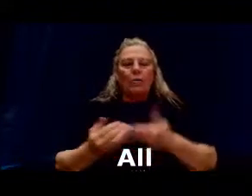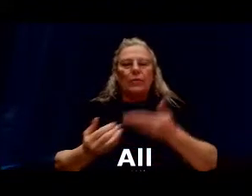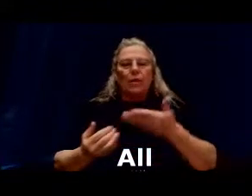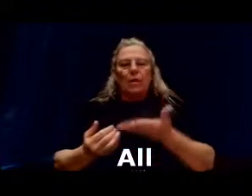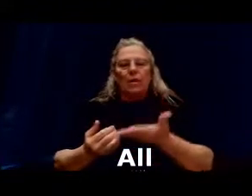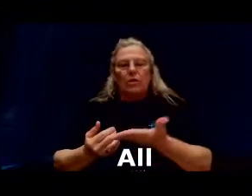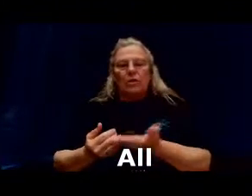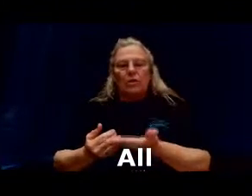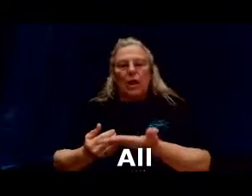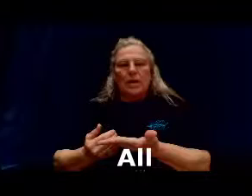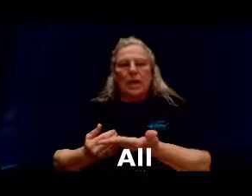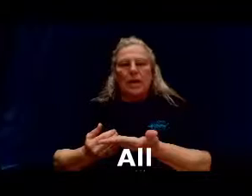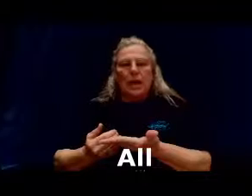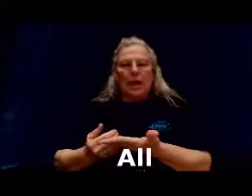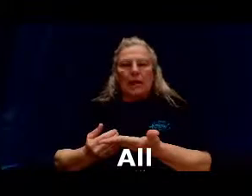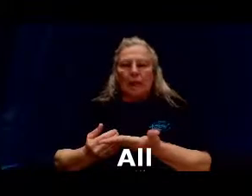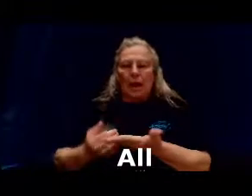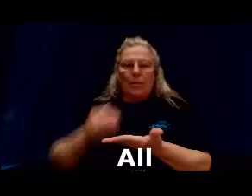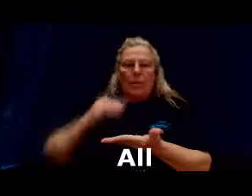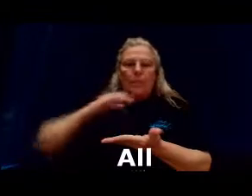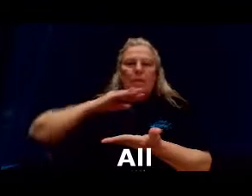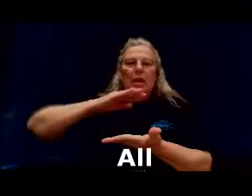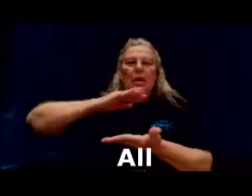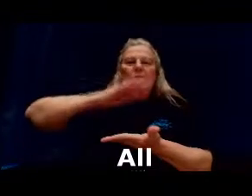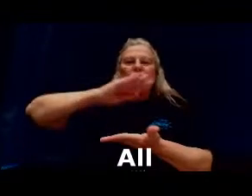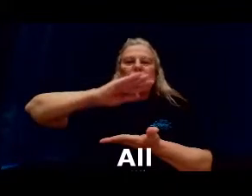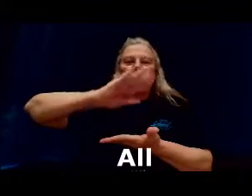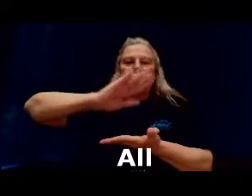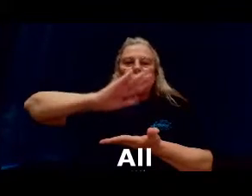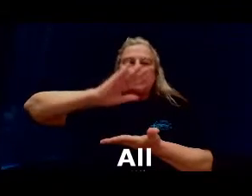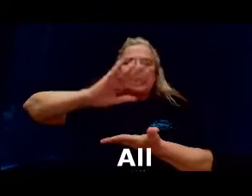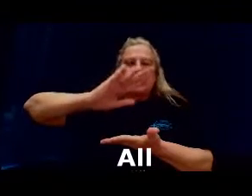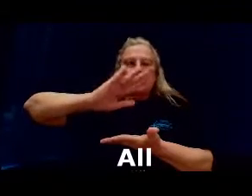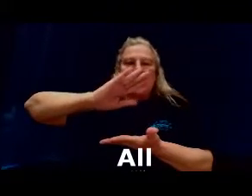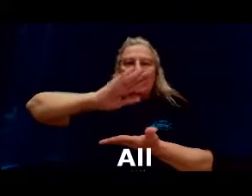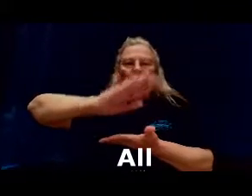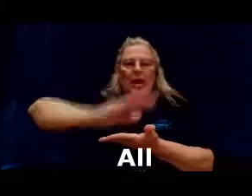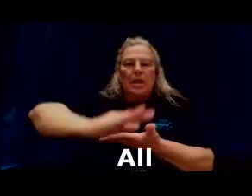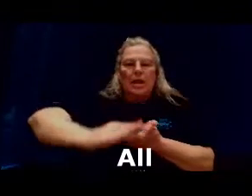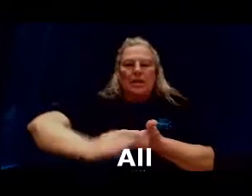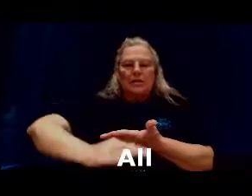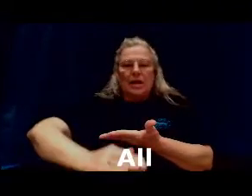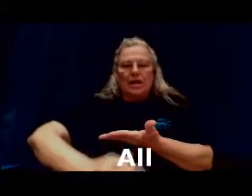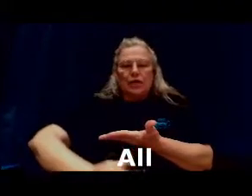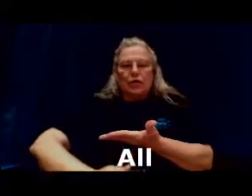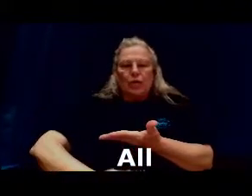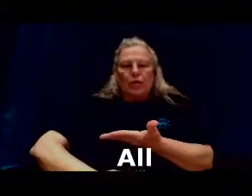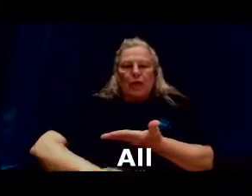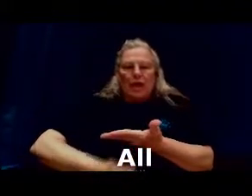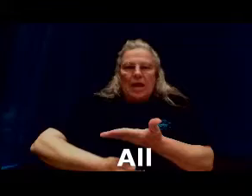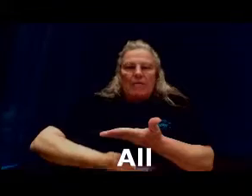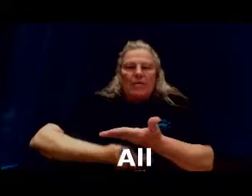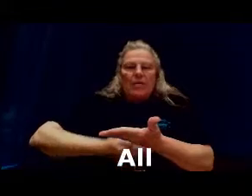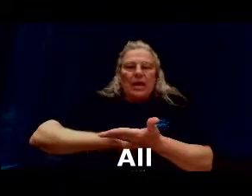All, your non-dominant hand, palm up, take your dominant hand and it's like it's scraping everything